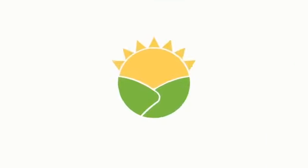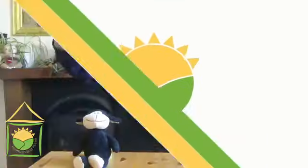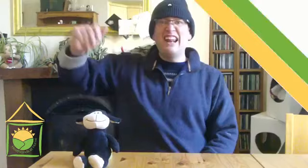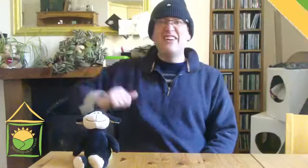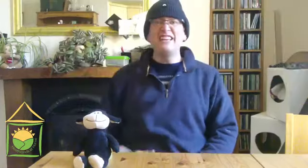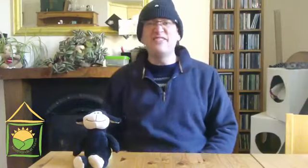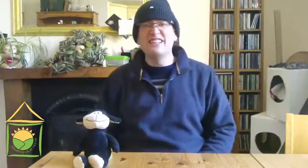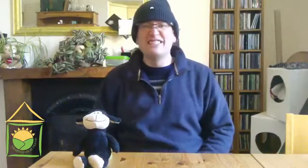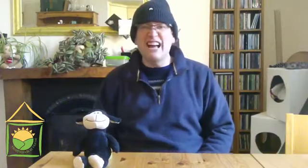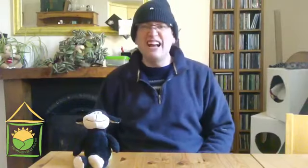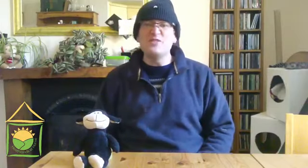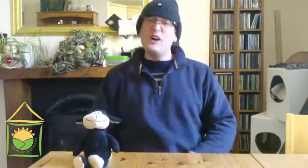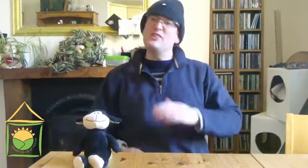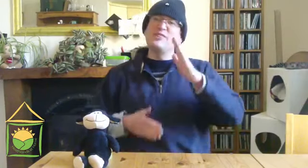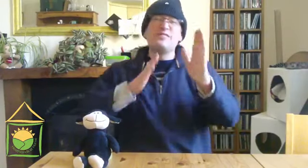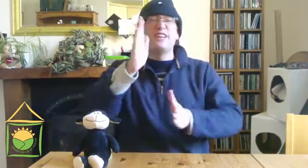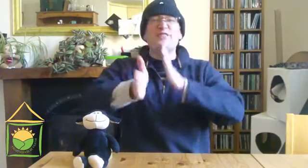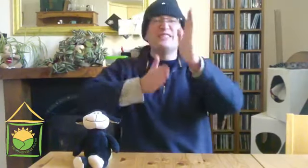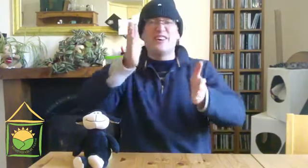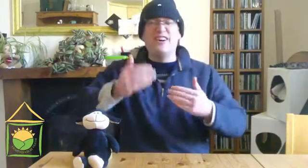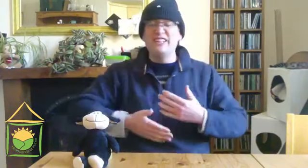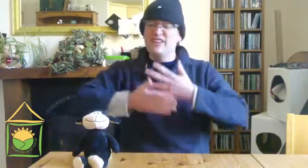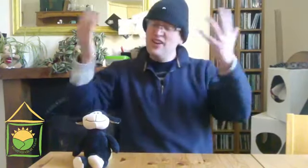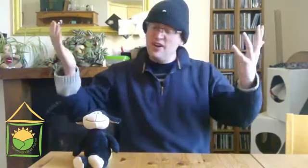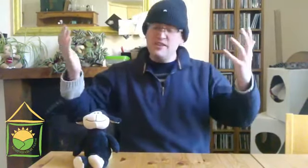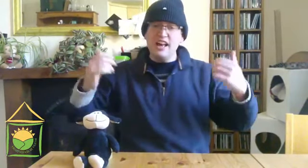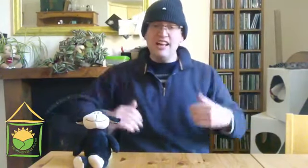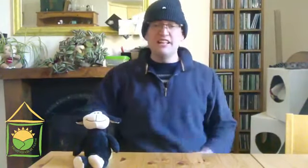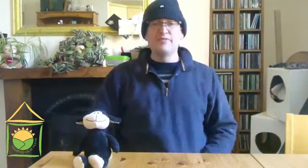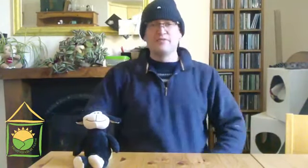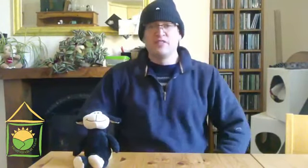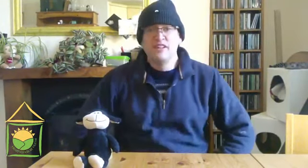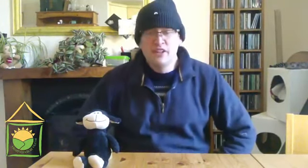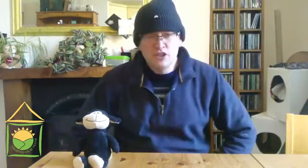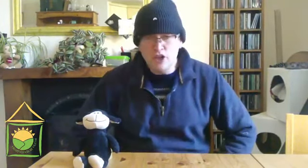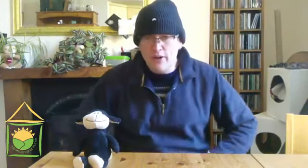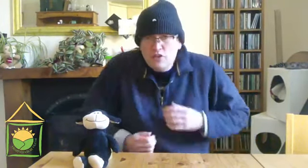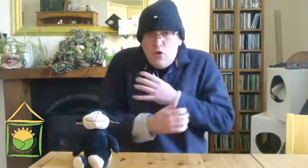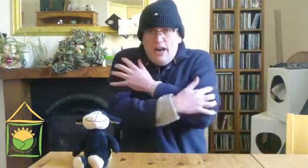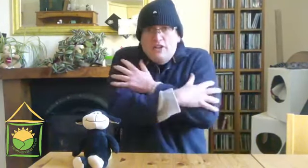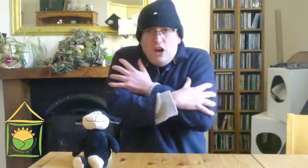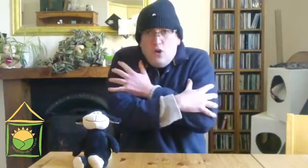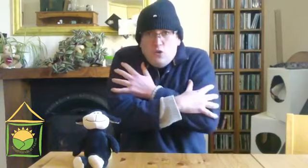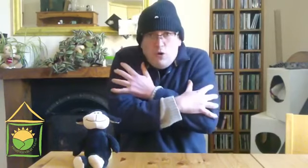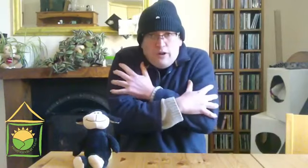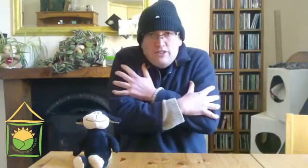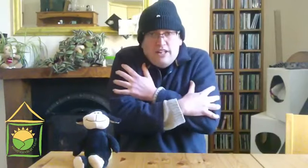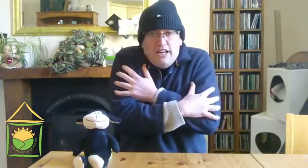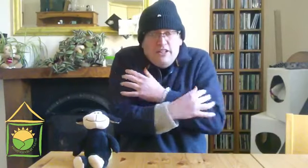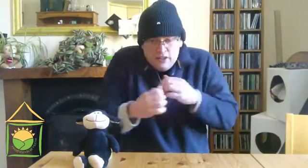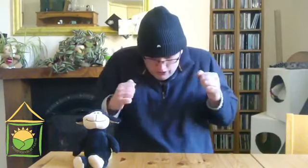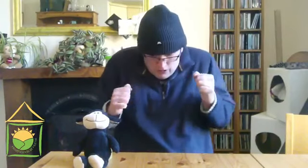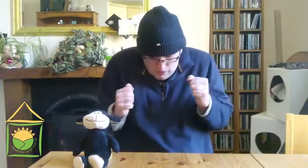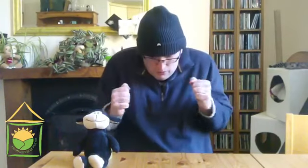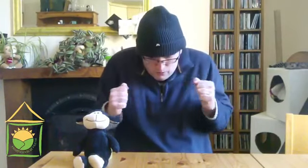Hello, Heathlands, and welcome to Sign of the Day. So it's quite a cold morning today.